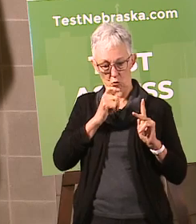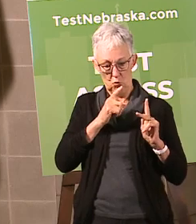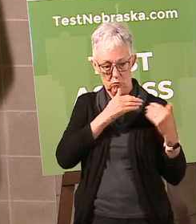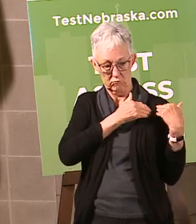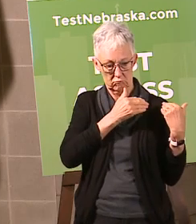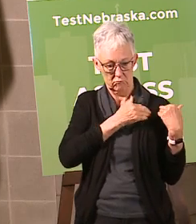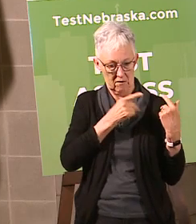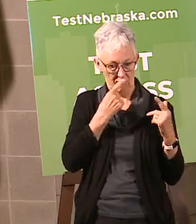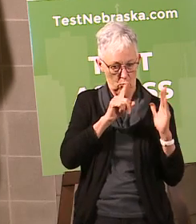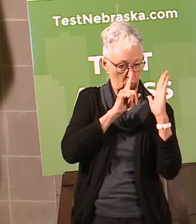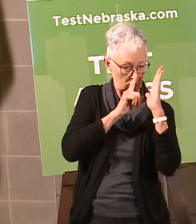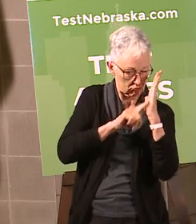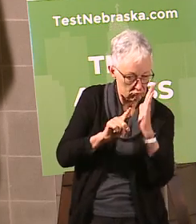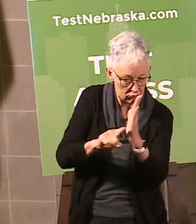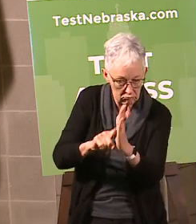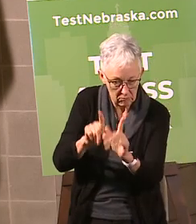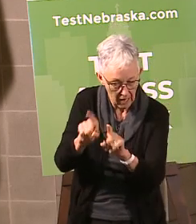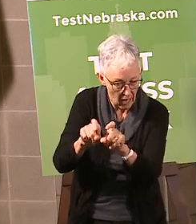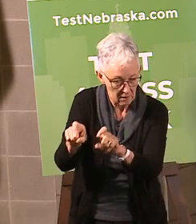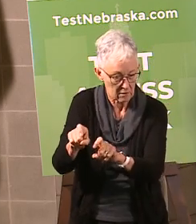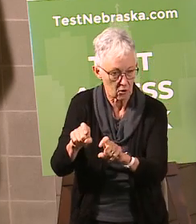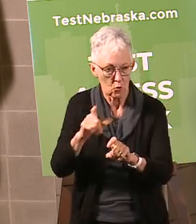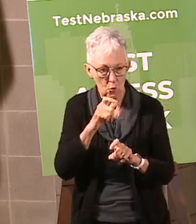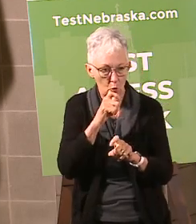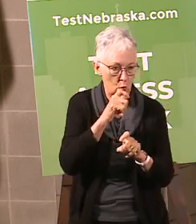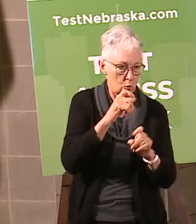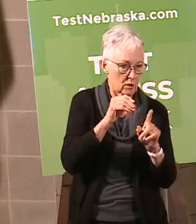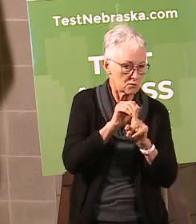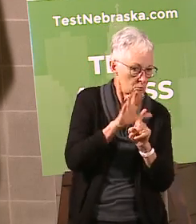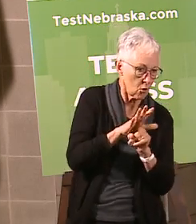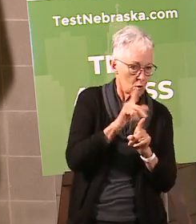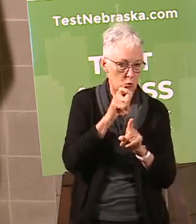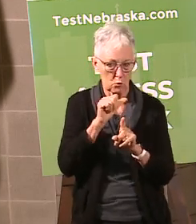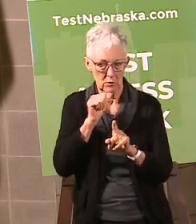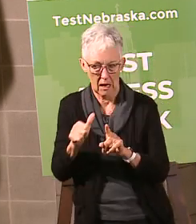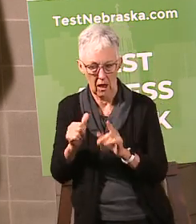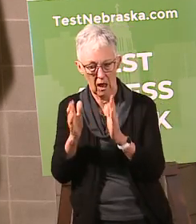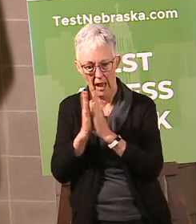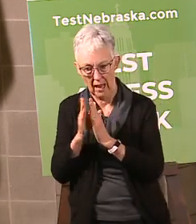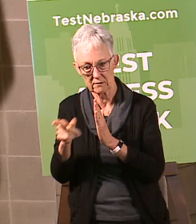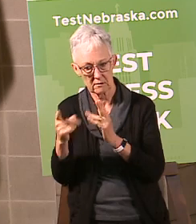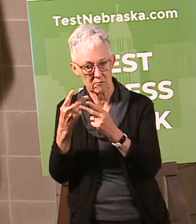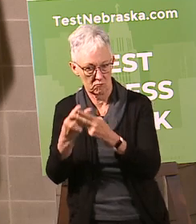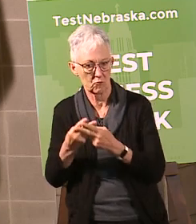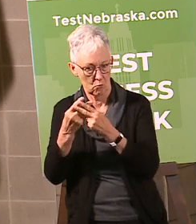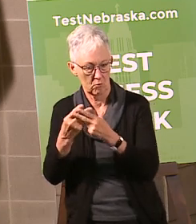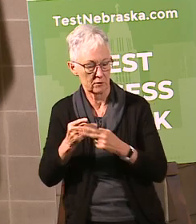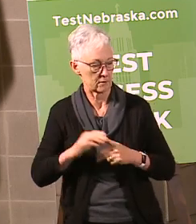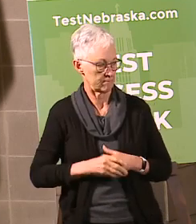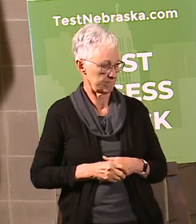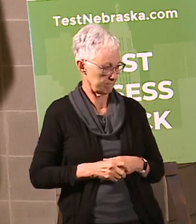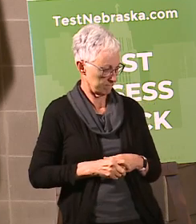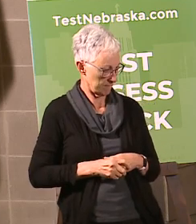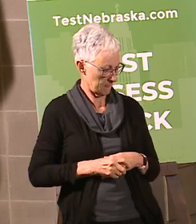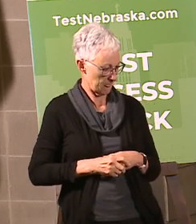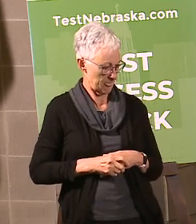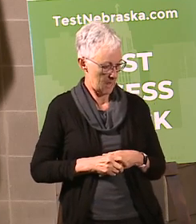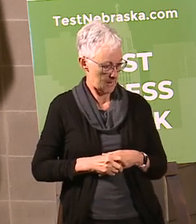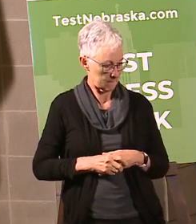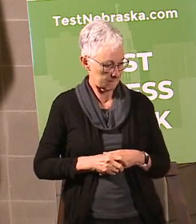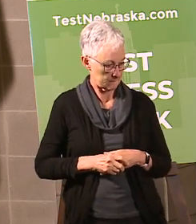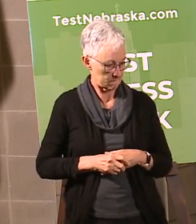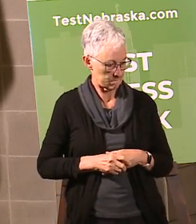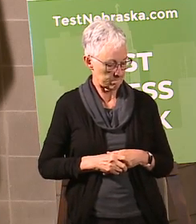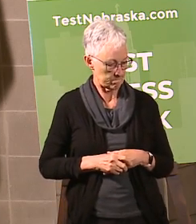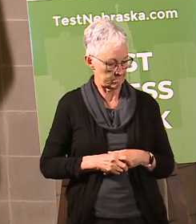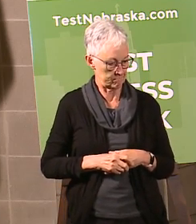be recommending that those people would have to quarantine. Health officials in Sioux City, Iowa, said that yesterday that